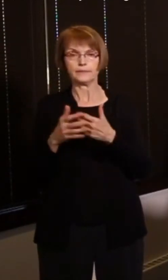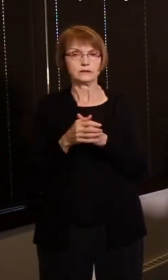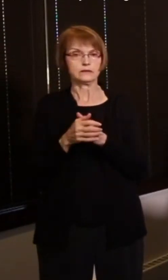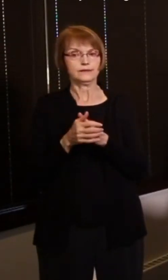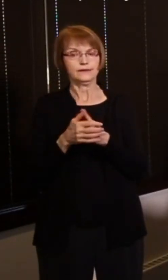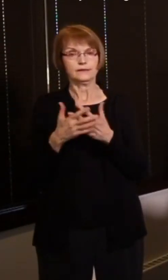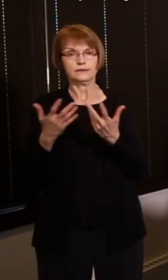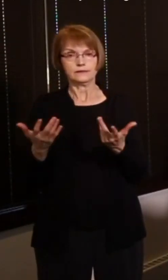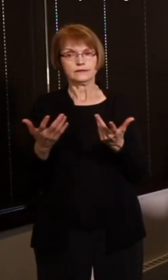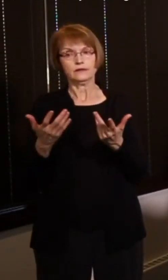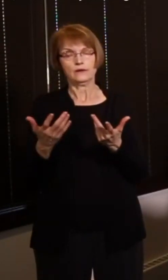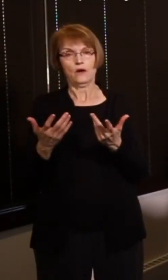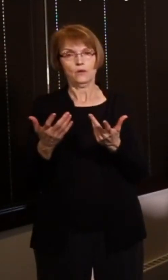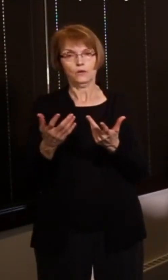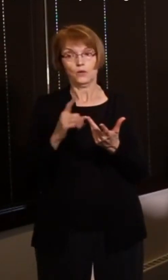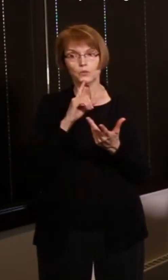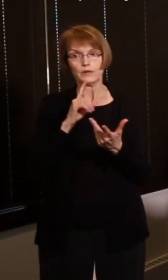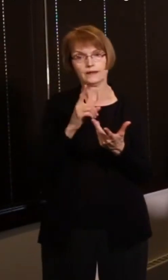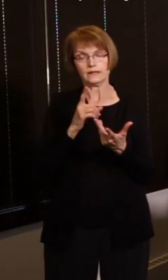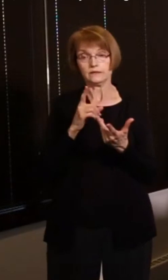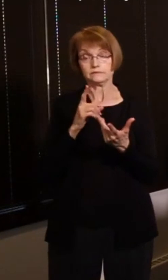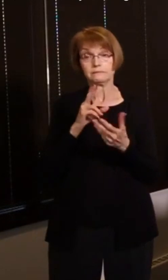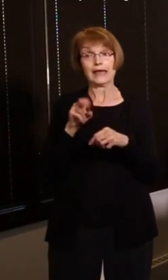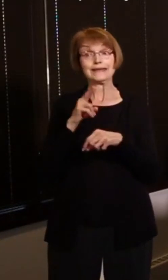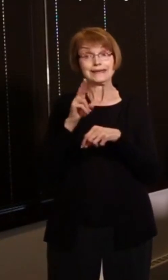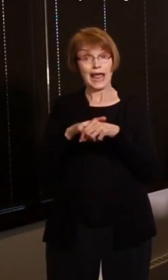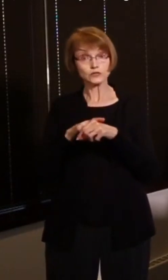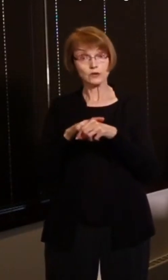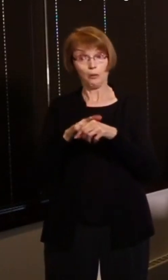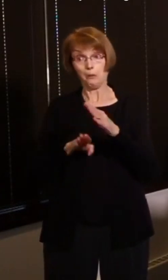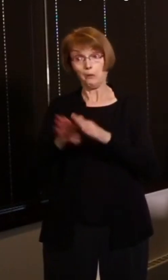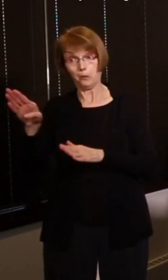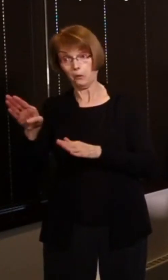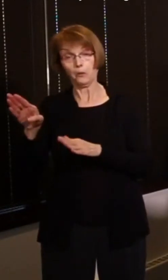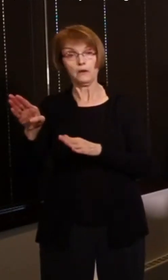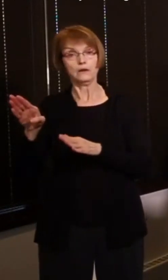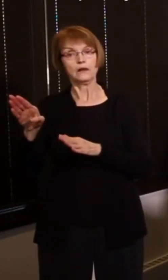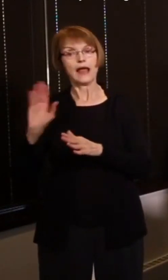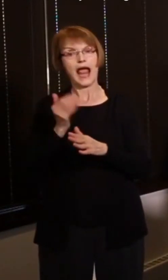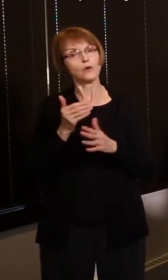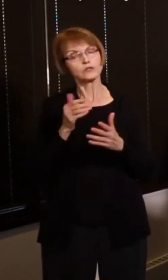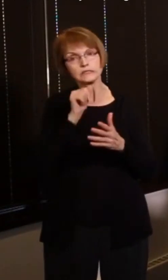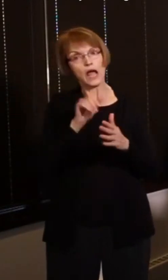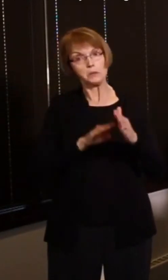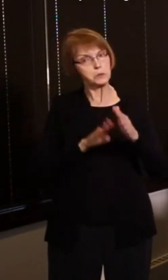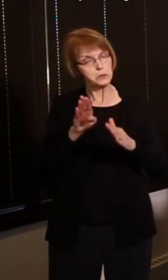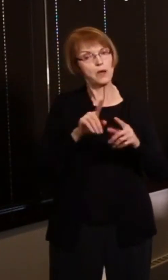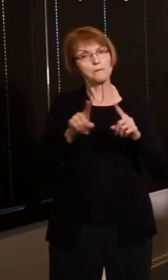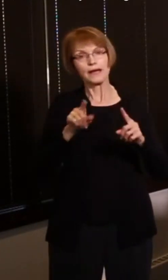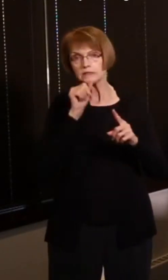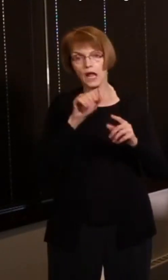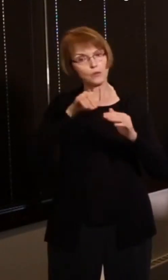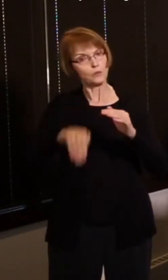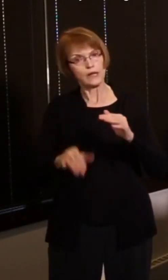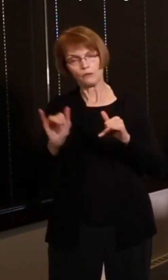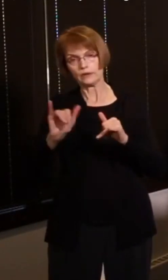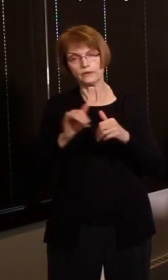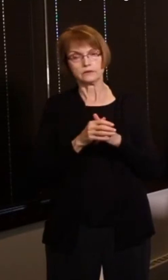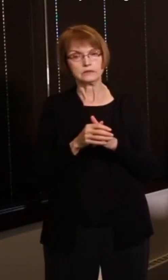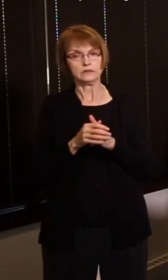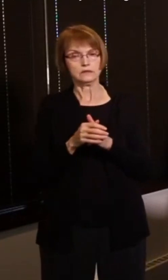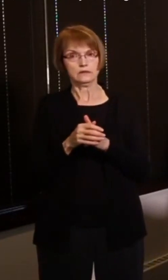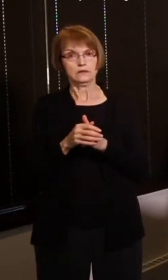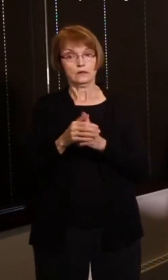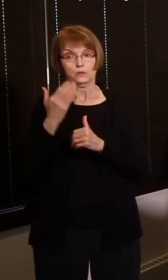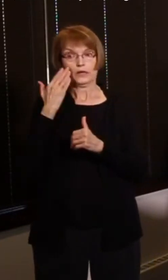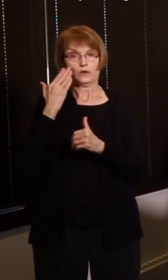experiencing as much growth as there is nationally. We are not going down either. So we know from experience how quickly those case